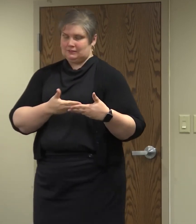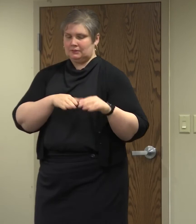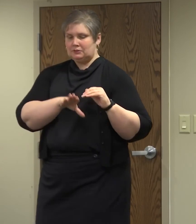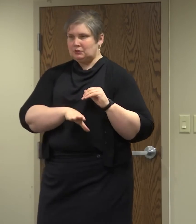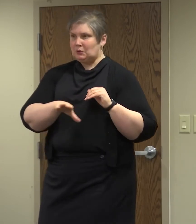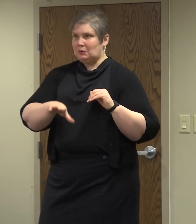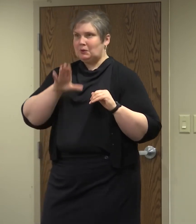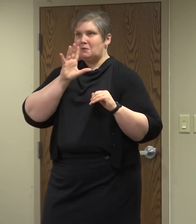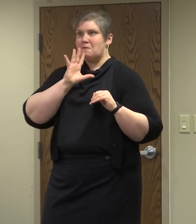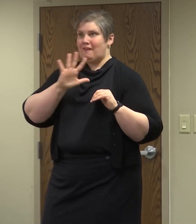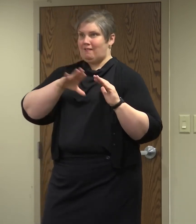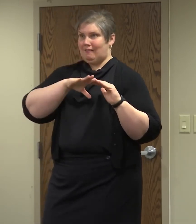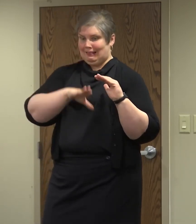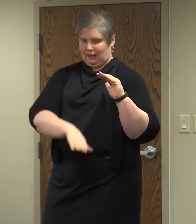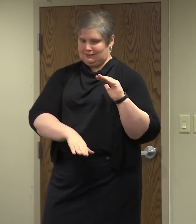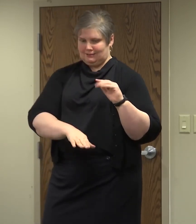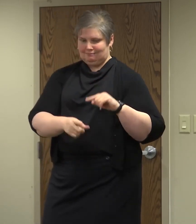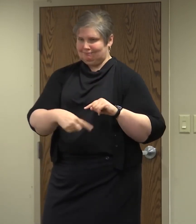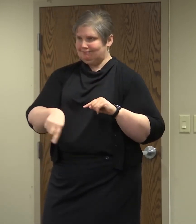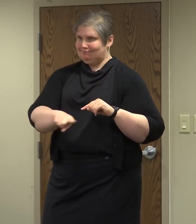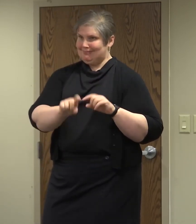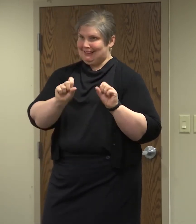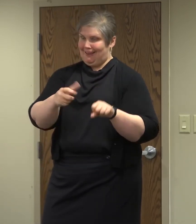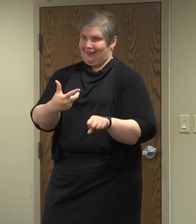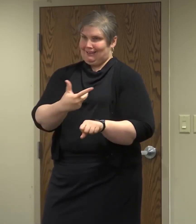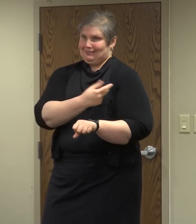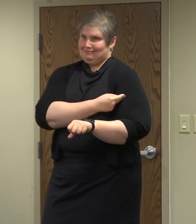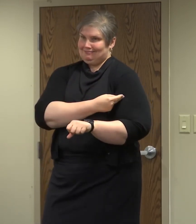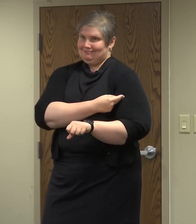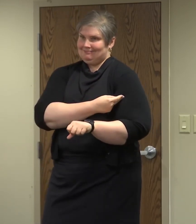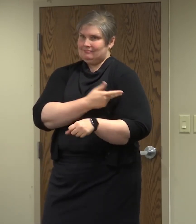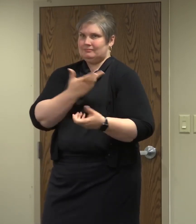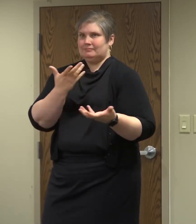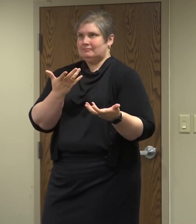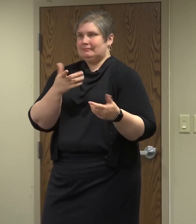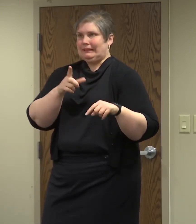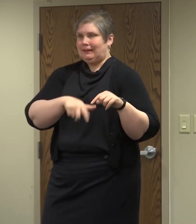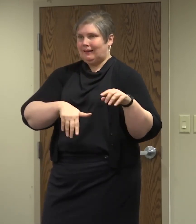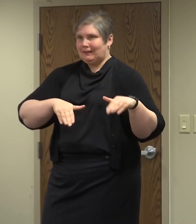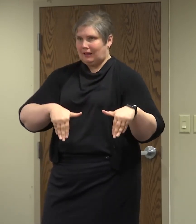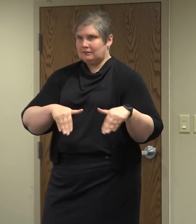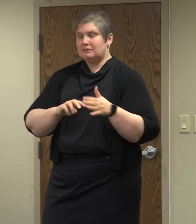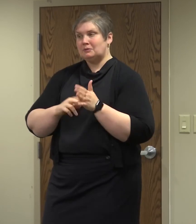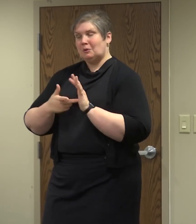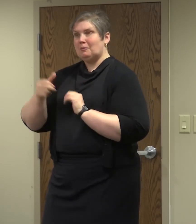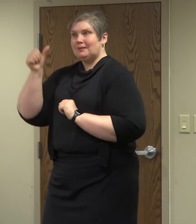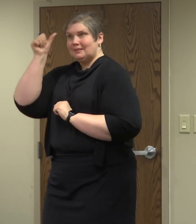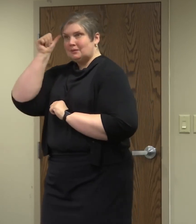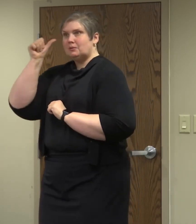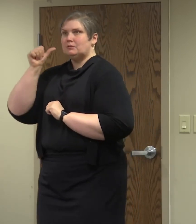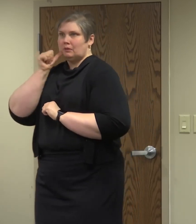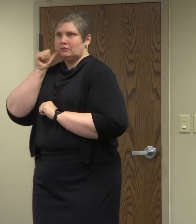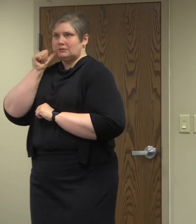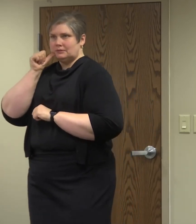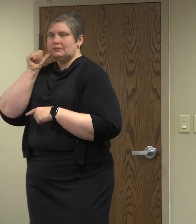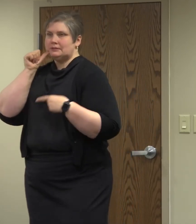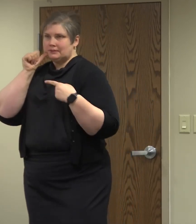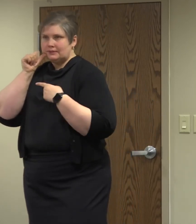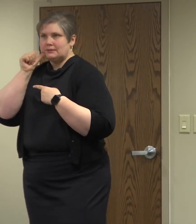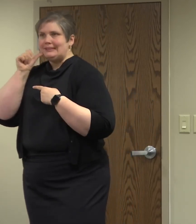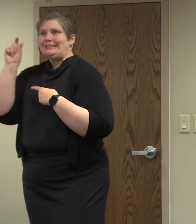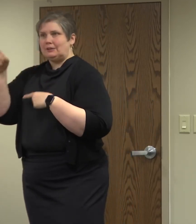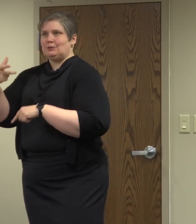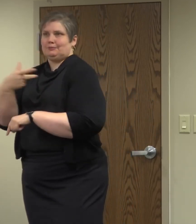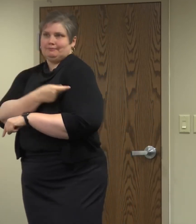vaccinate around them. So eligible adults should continue to vaccinate. Masking indoors when individuals are outside of your